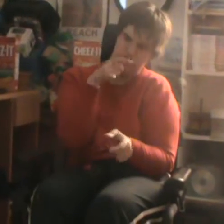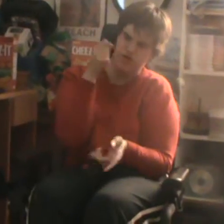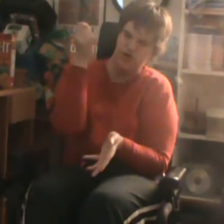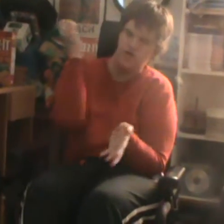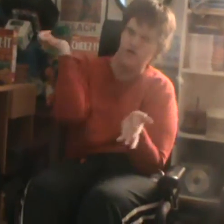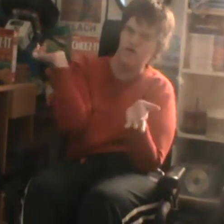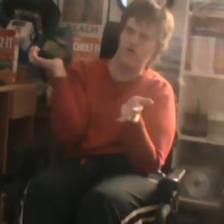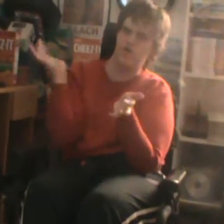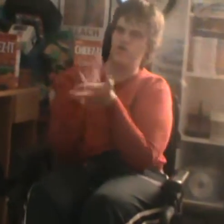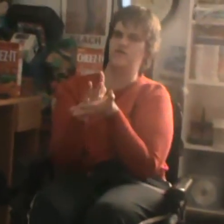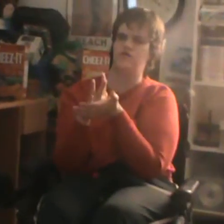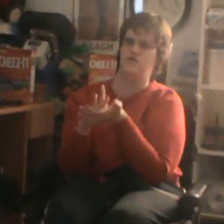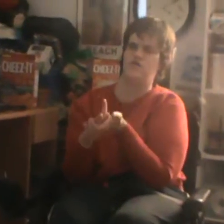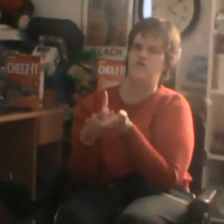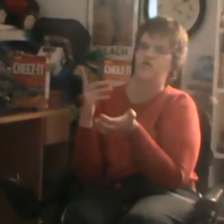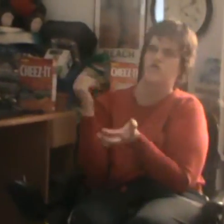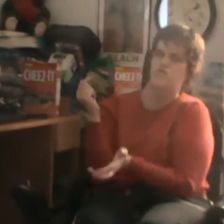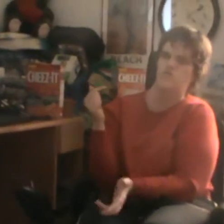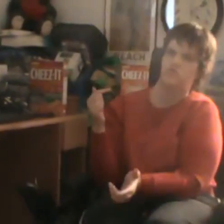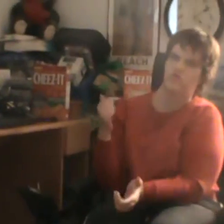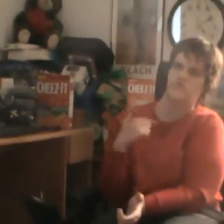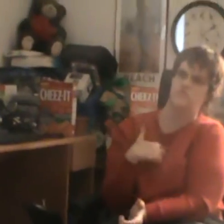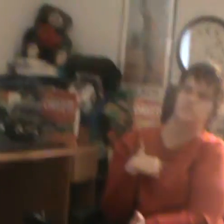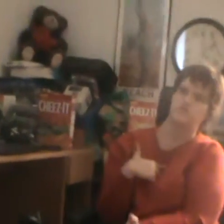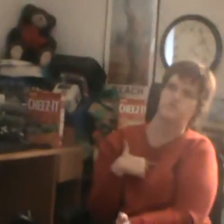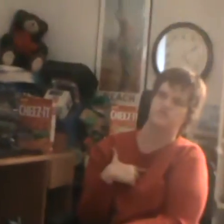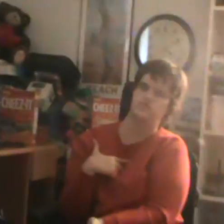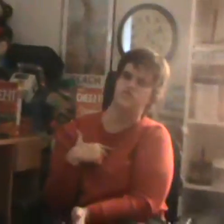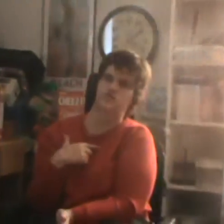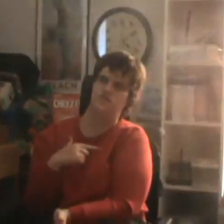He was being just a little bit hard on me,